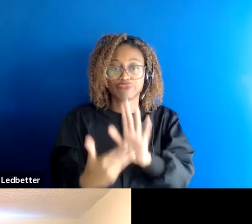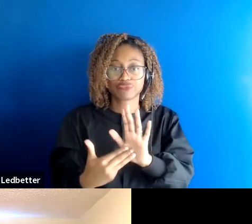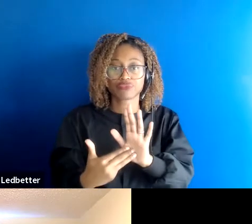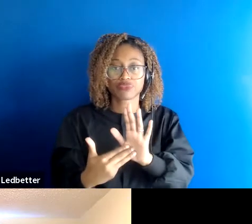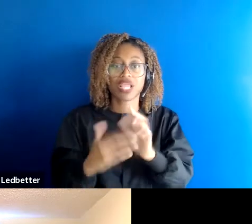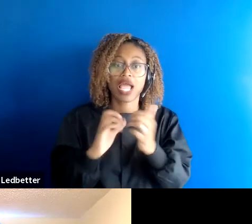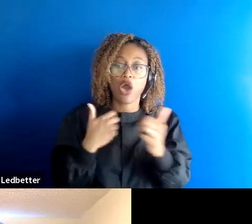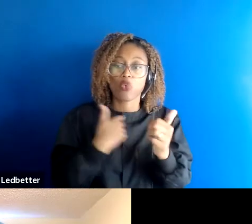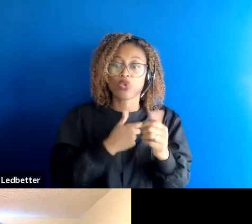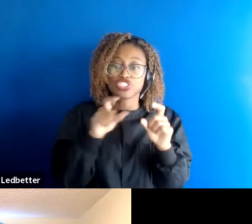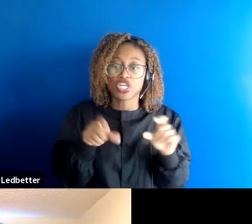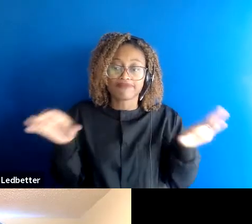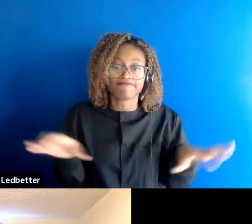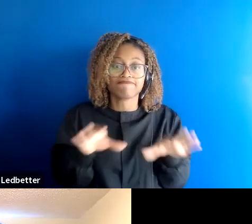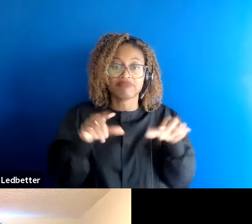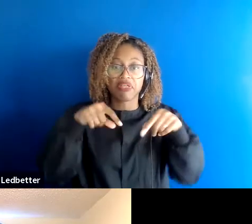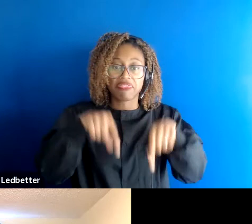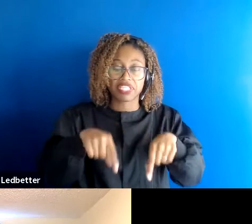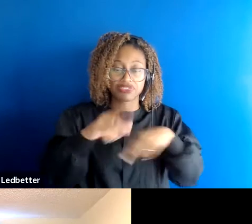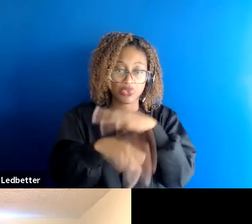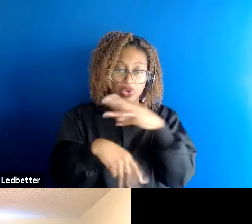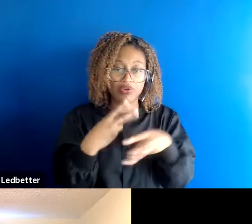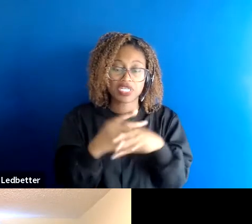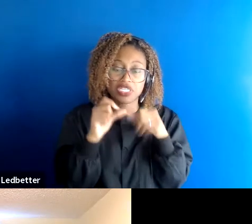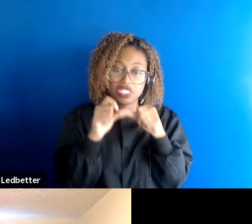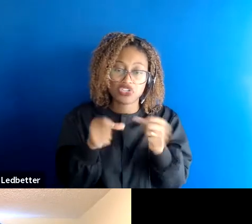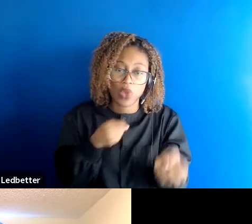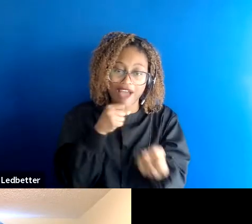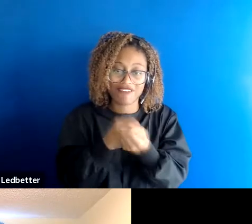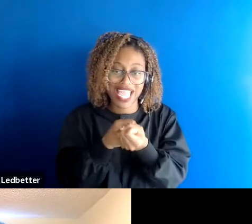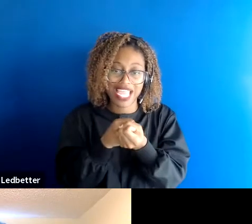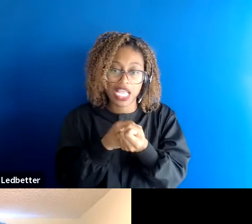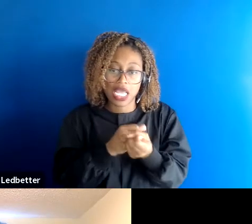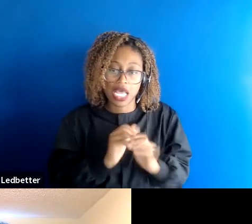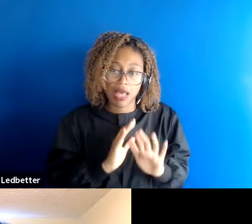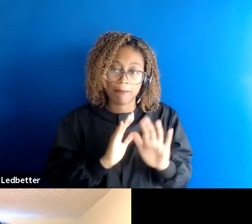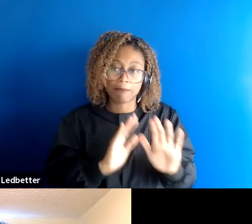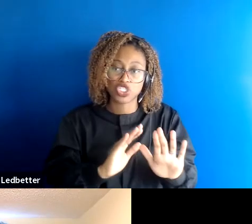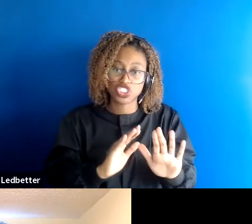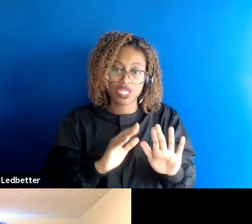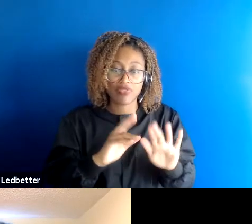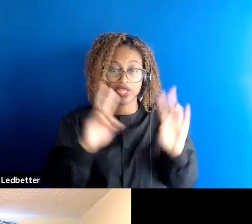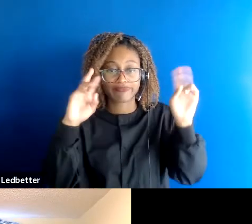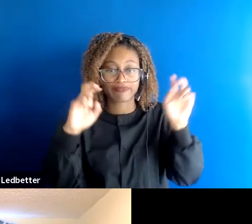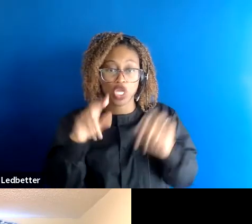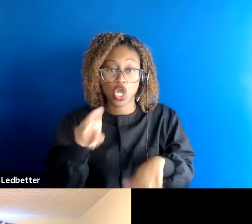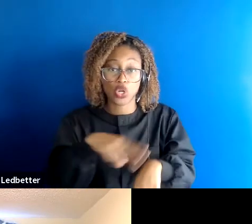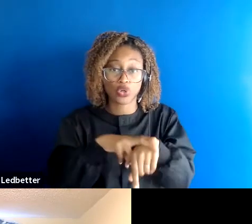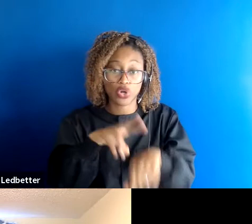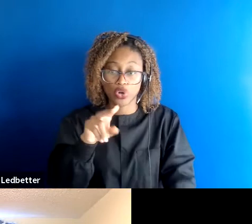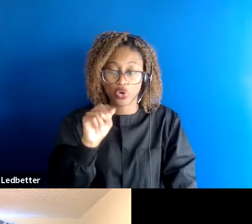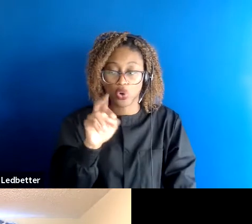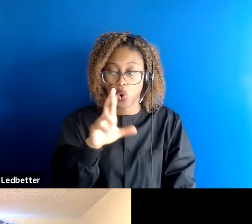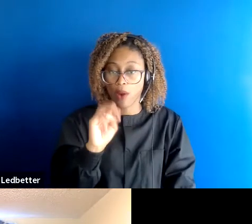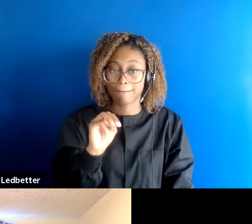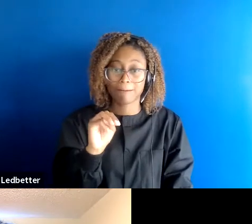in this world, to continue to advocate and push against status quo, or any status quo is anytime